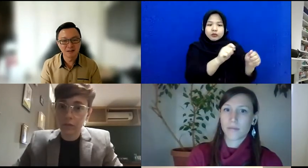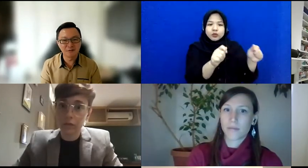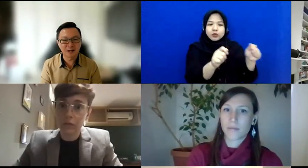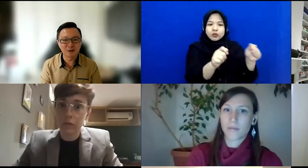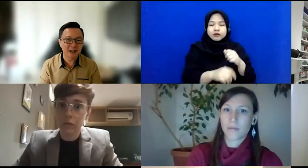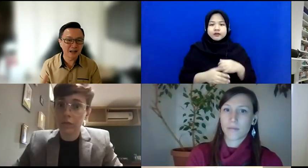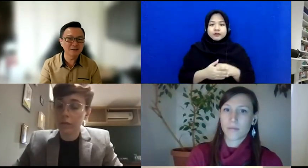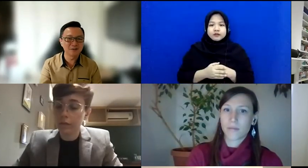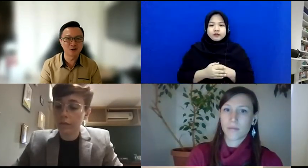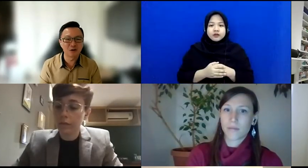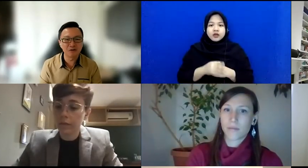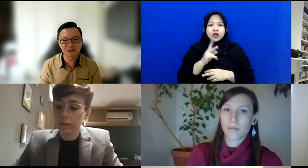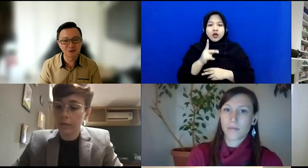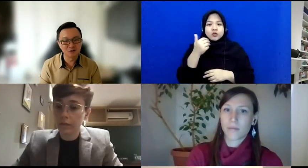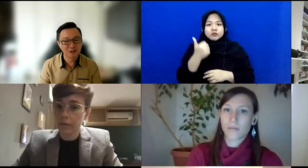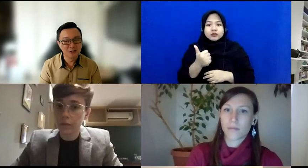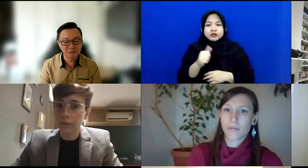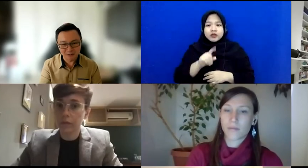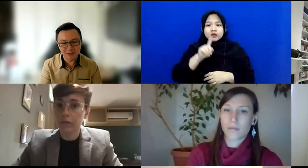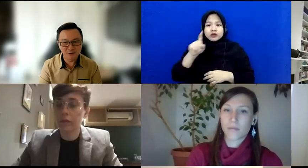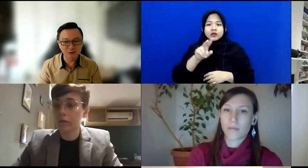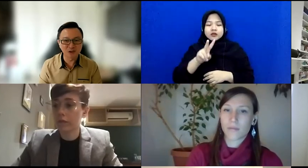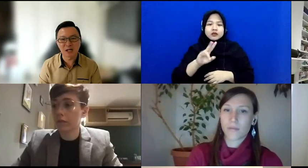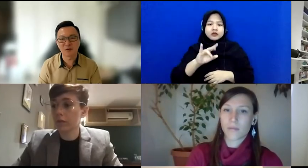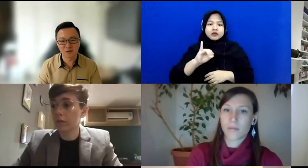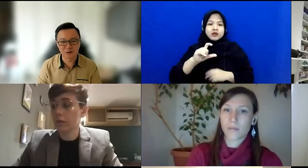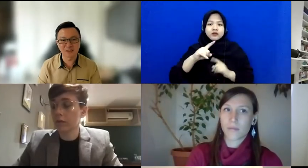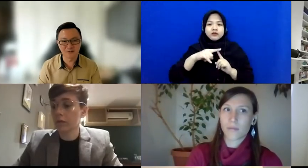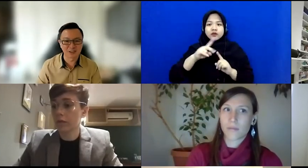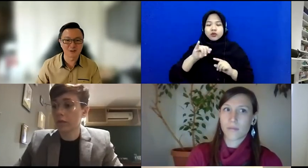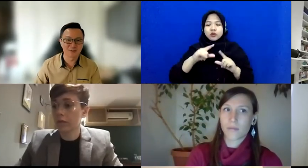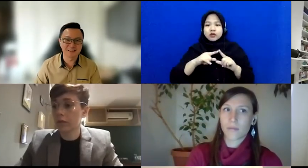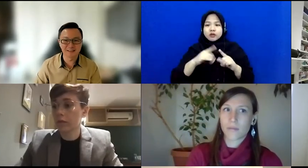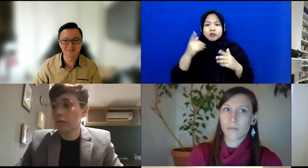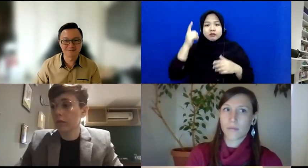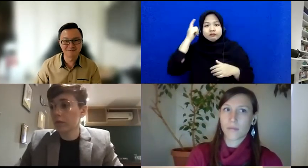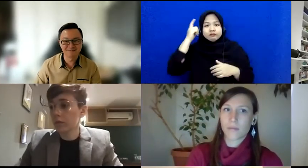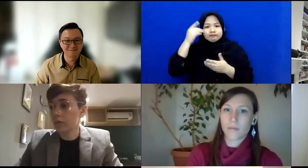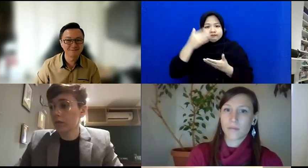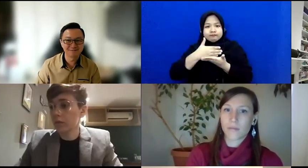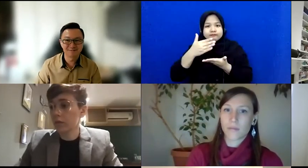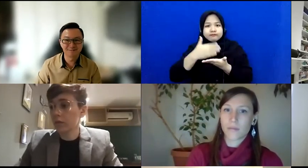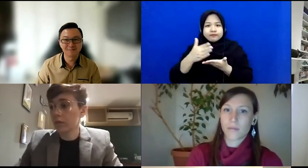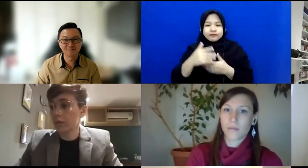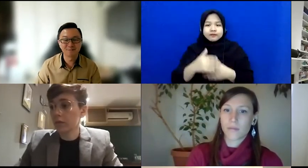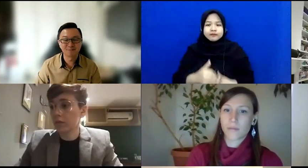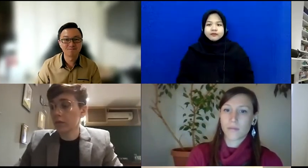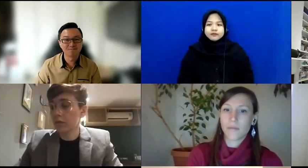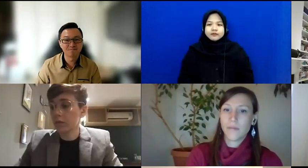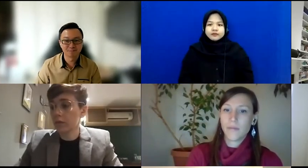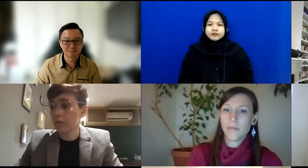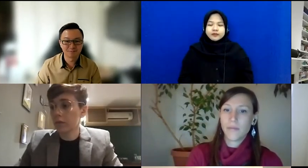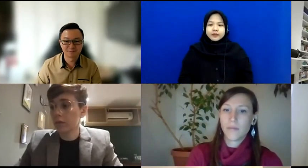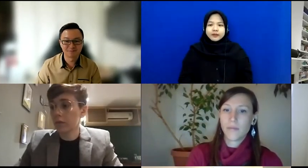round, if I could ask Victoria to perhaps if you could share your thoughts first, please.